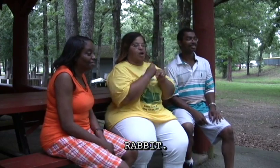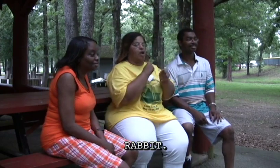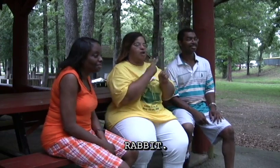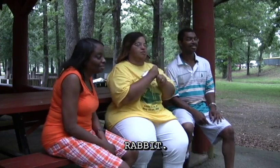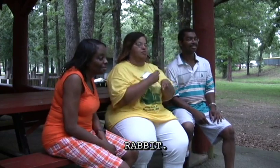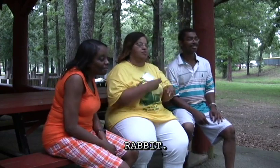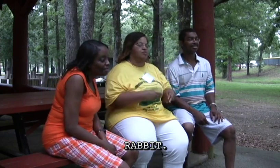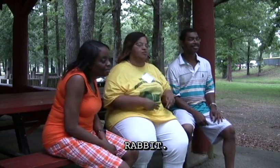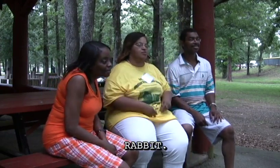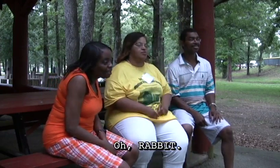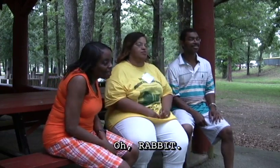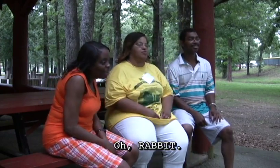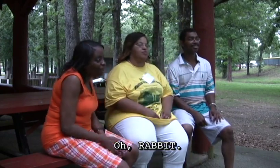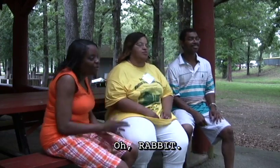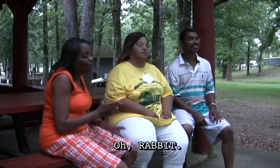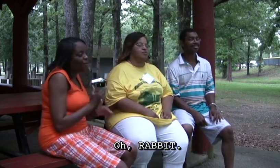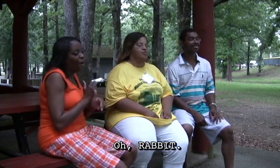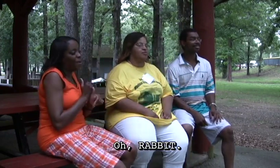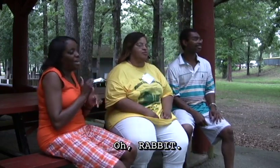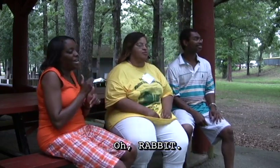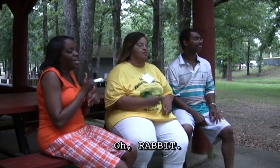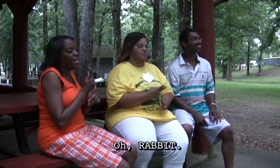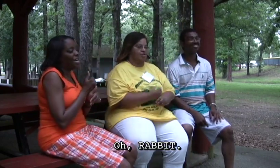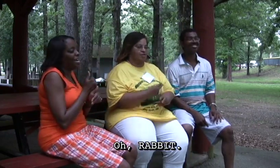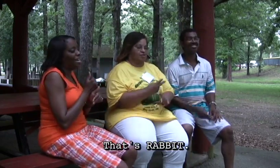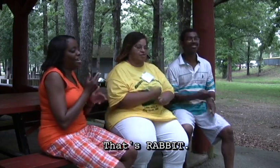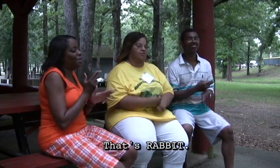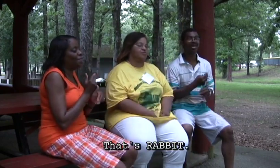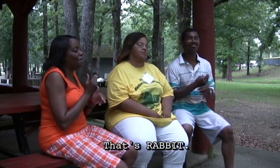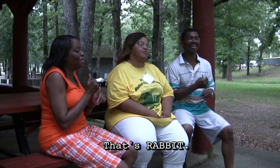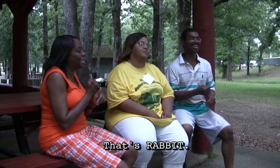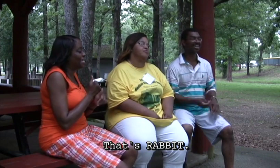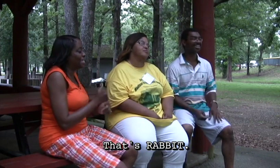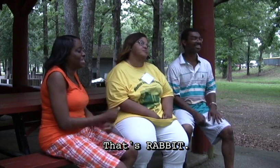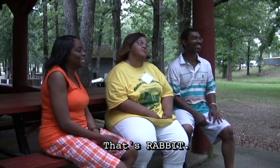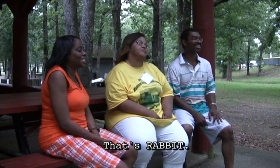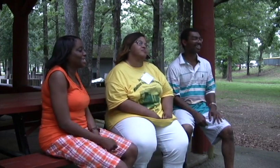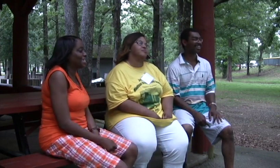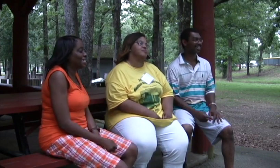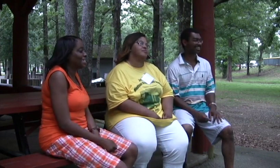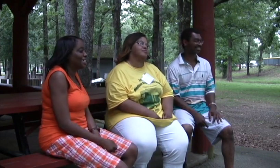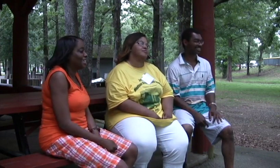Oh, Mhm. rabbit. Oh, rabbit. Mm-hmm. Right, Rabbit. rabbit. I know That's rabbit.